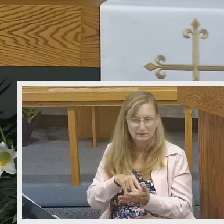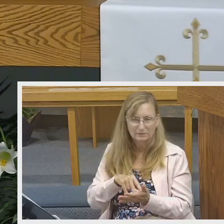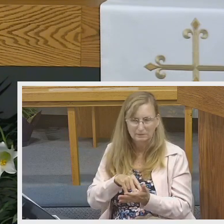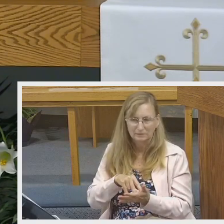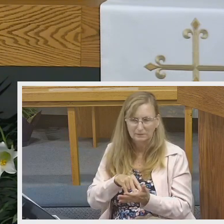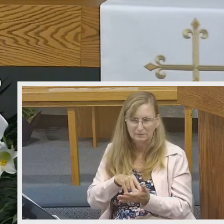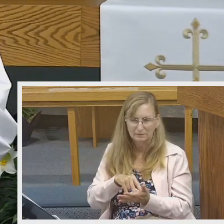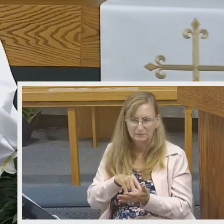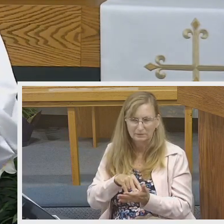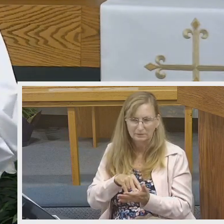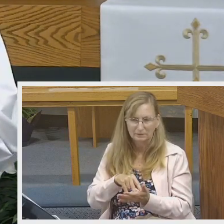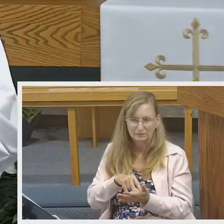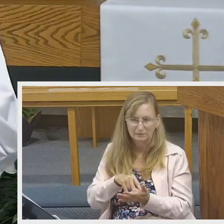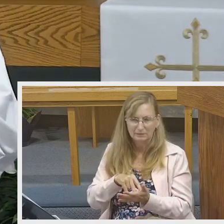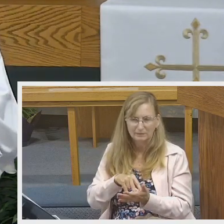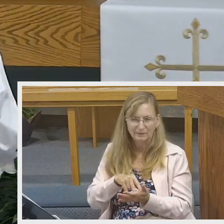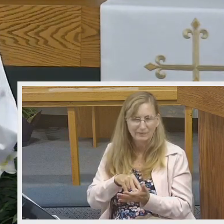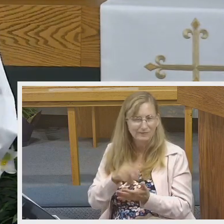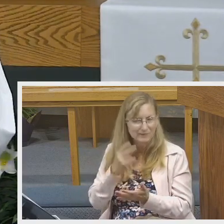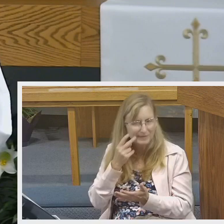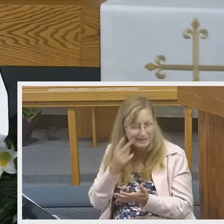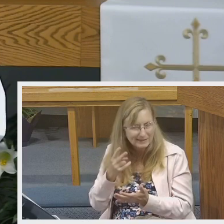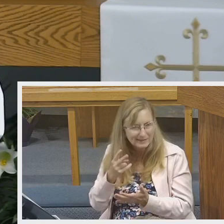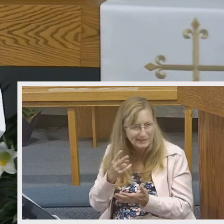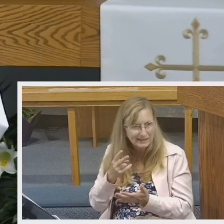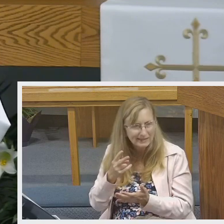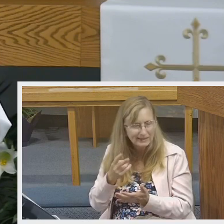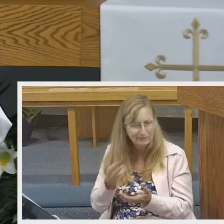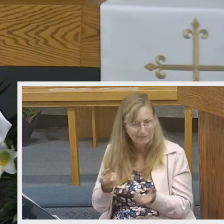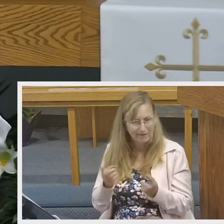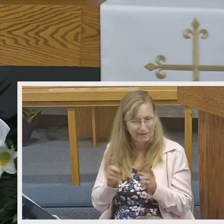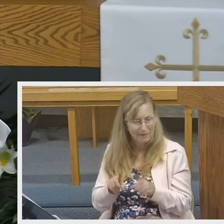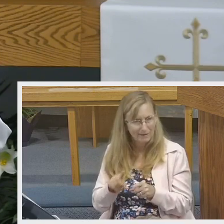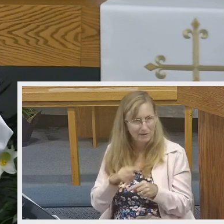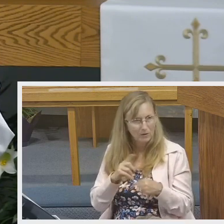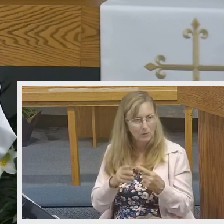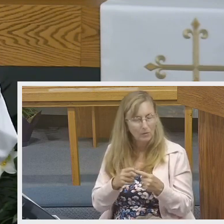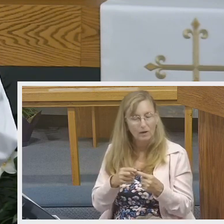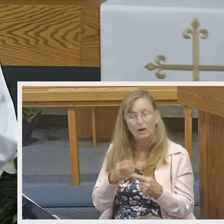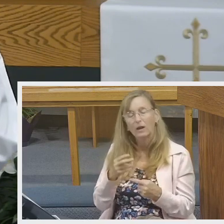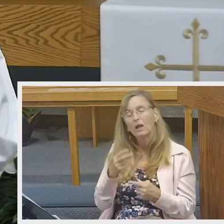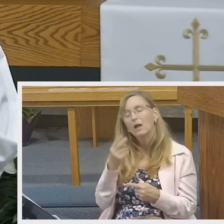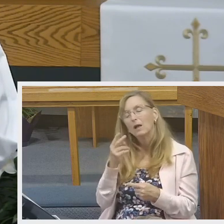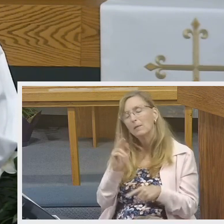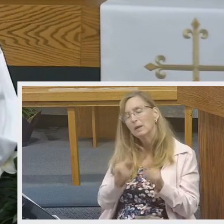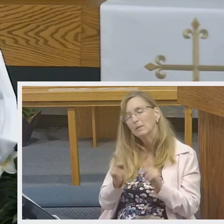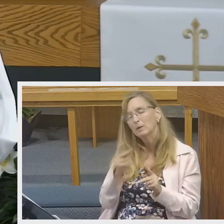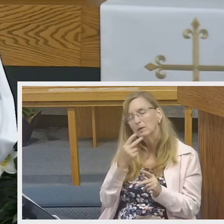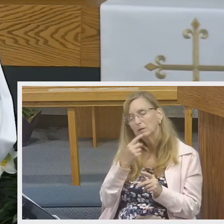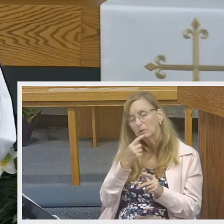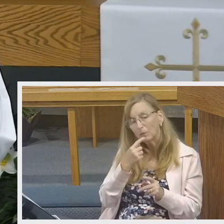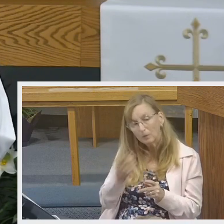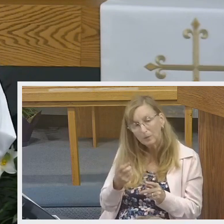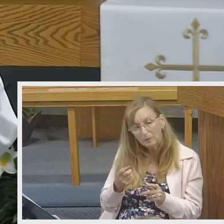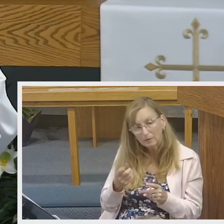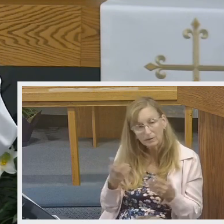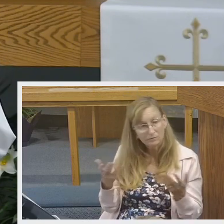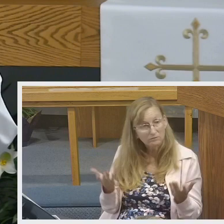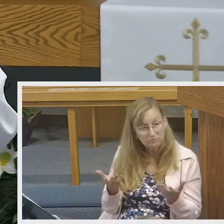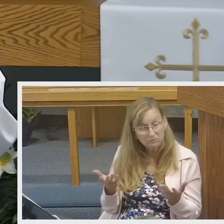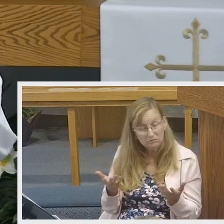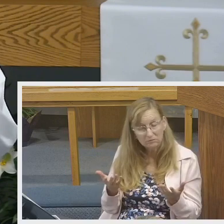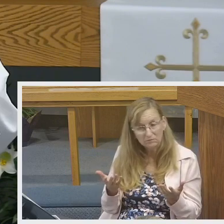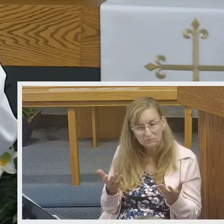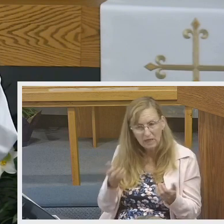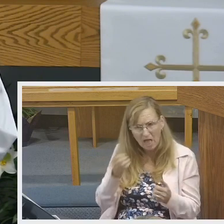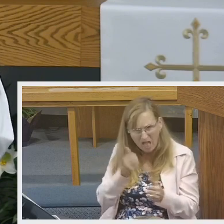But did you notice what was the reaction when those eyewitnesses gave their report? In every